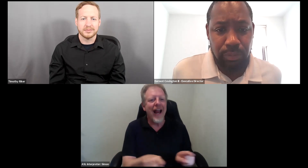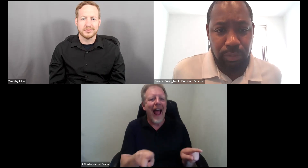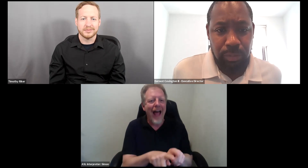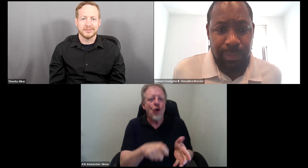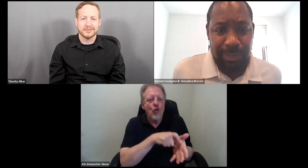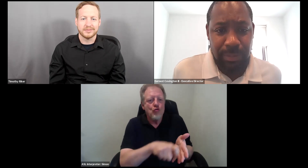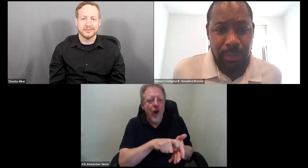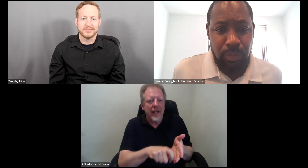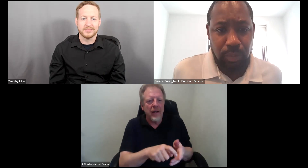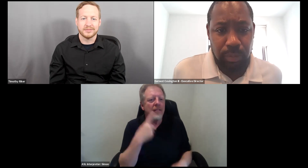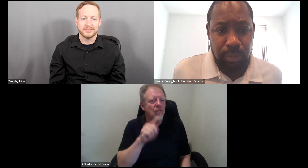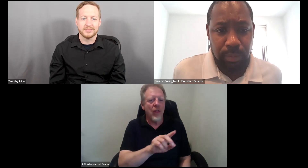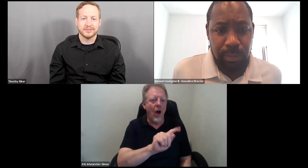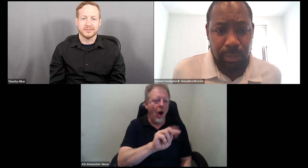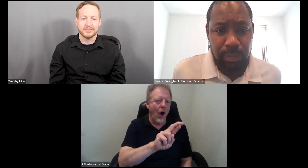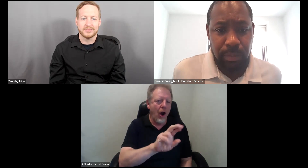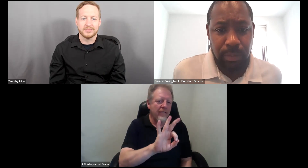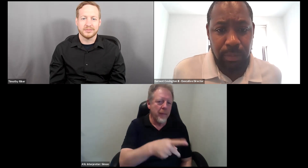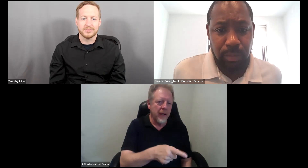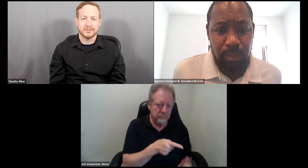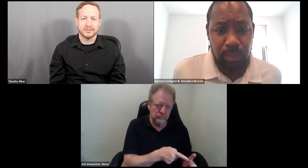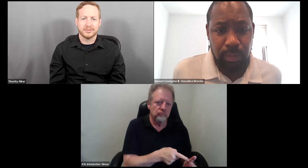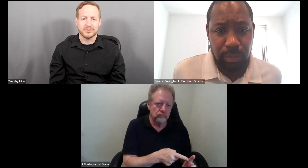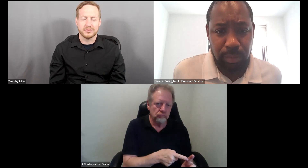written for the RFP.